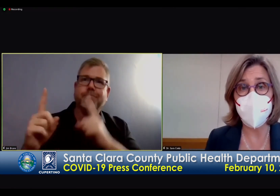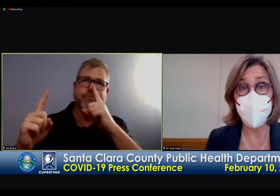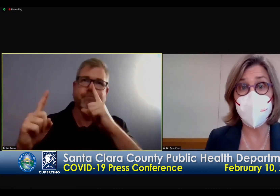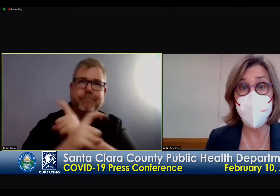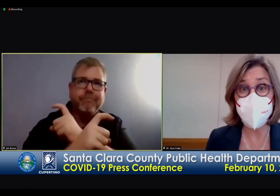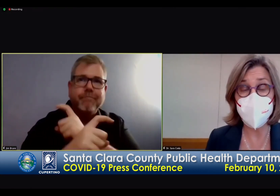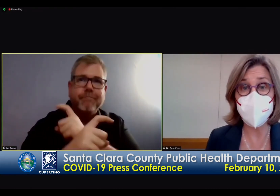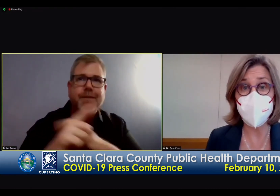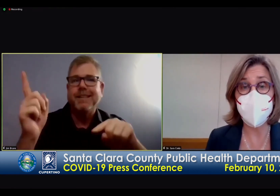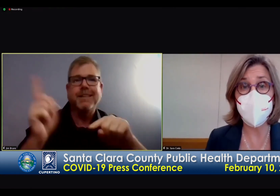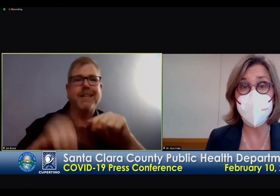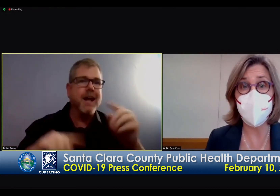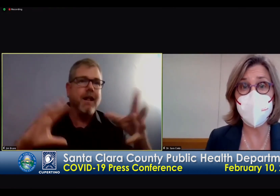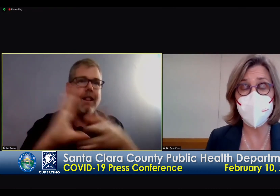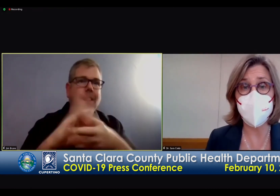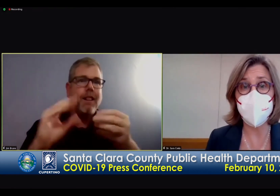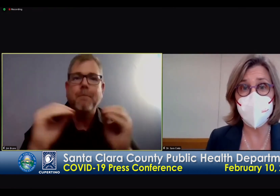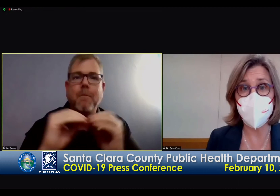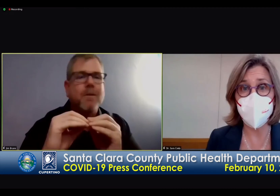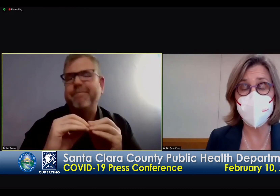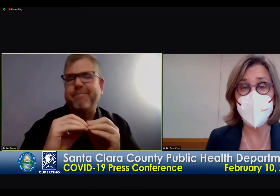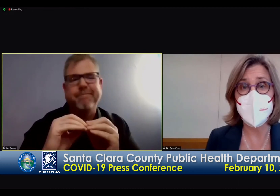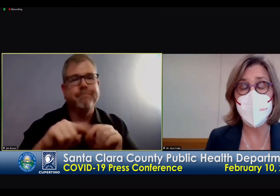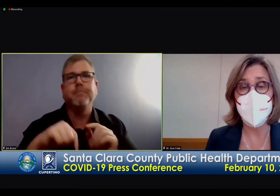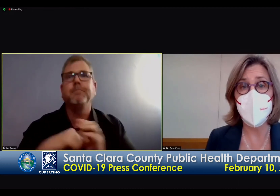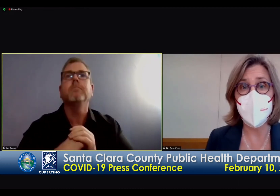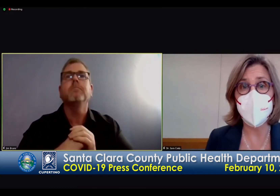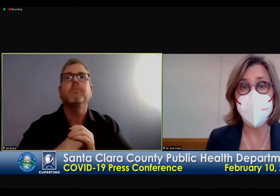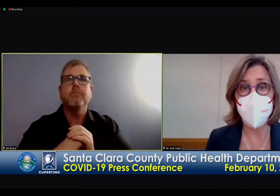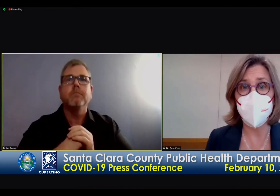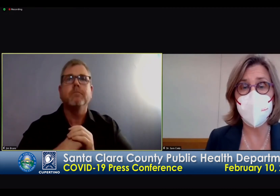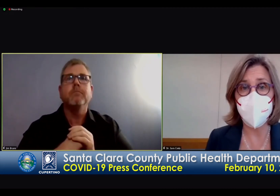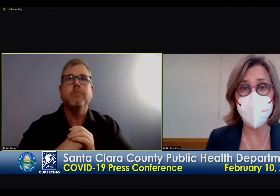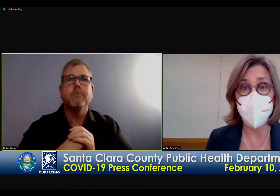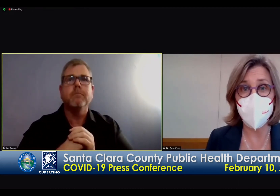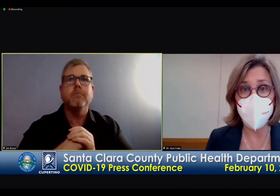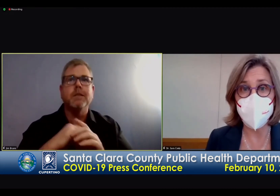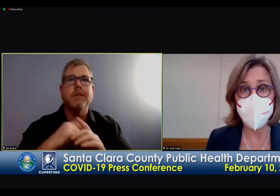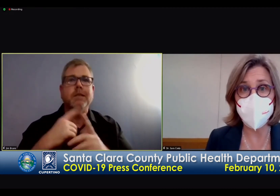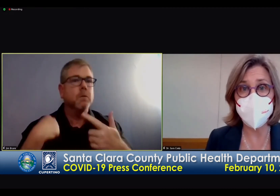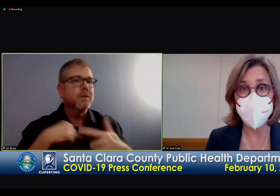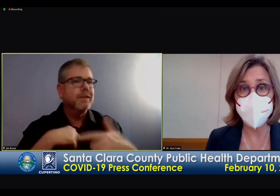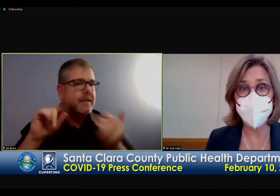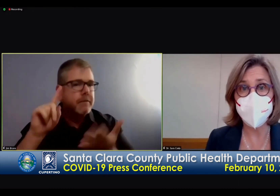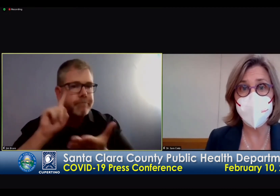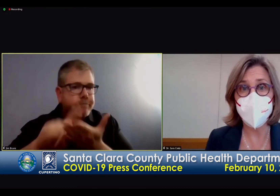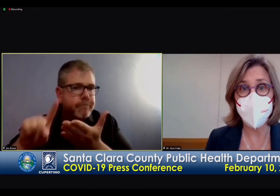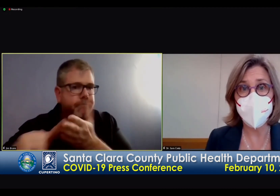gather information as we put the story together. Of course, we will share during later updates.